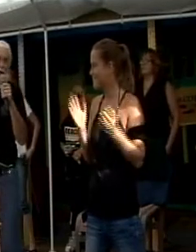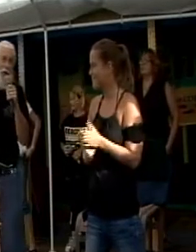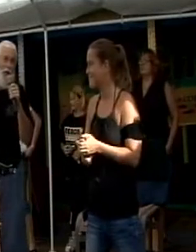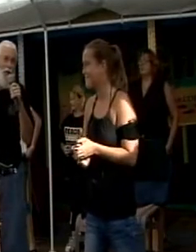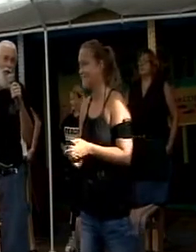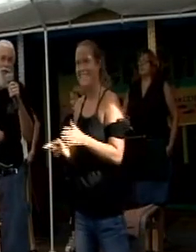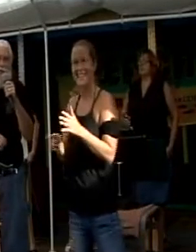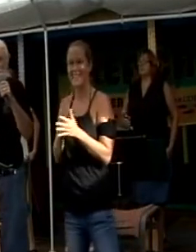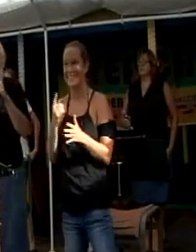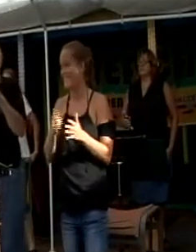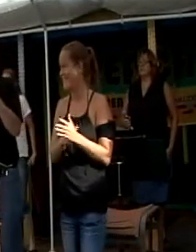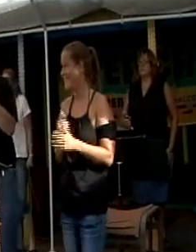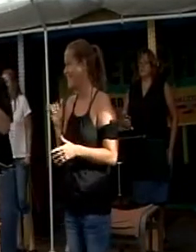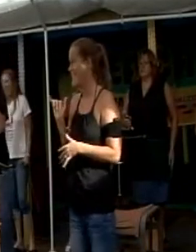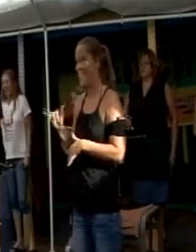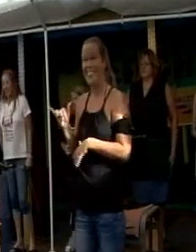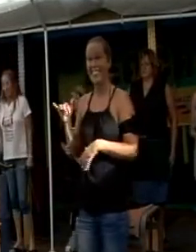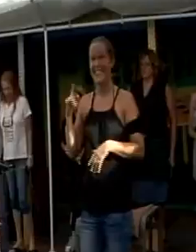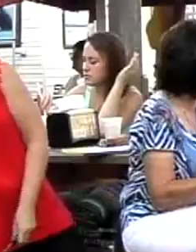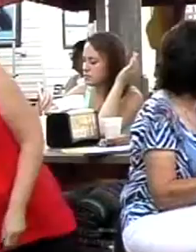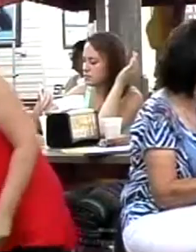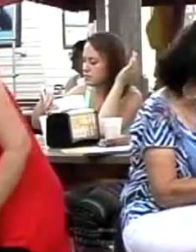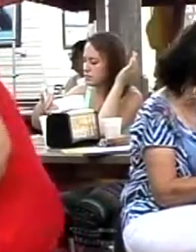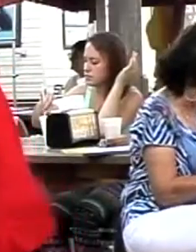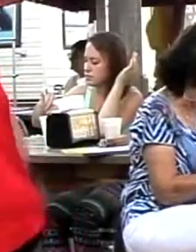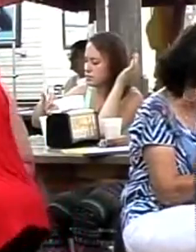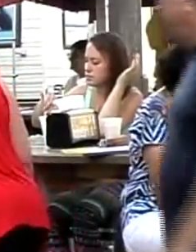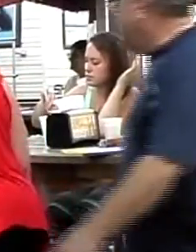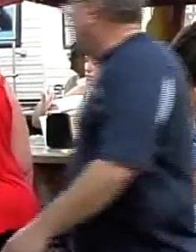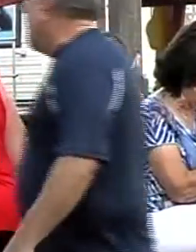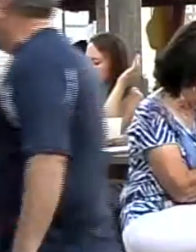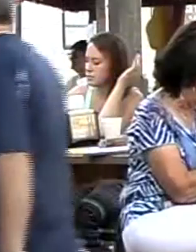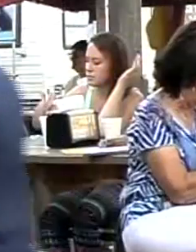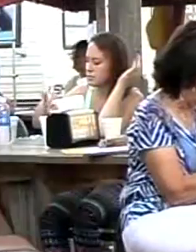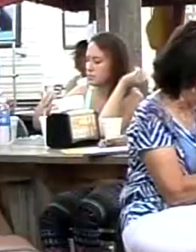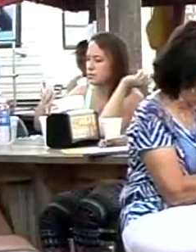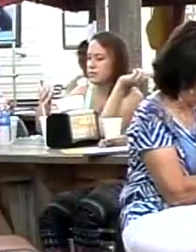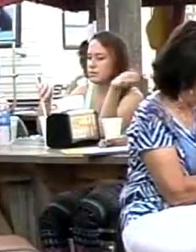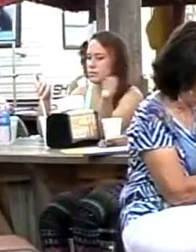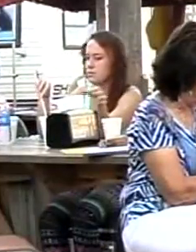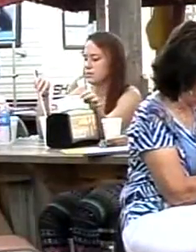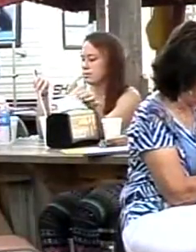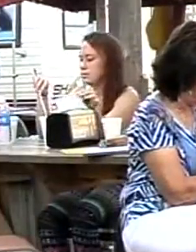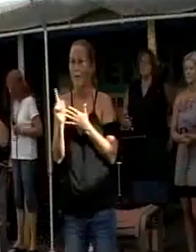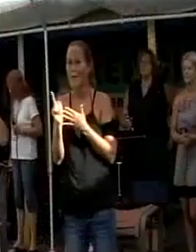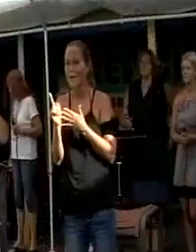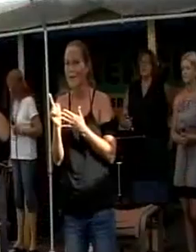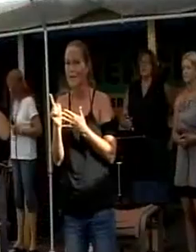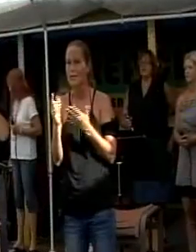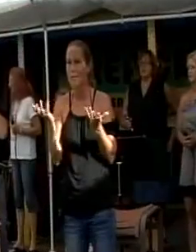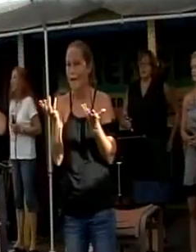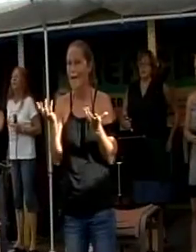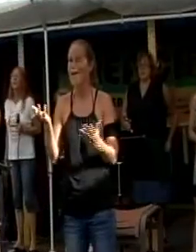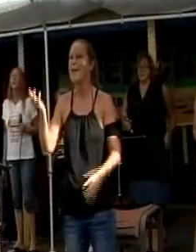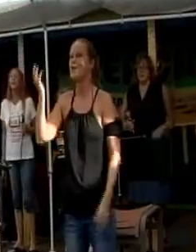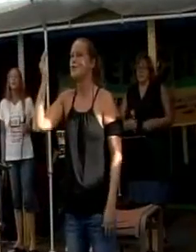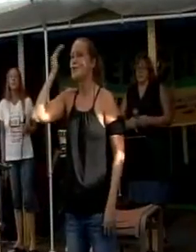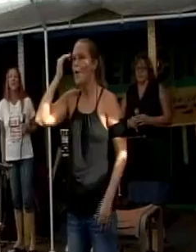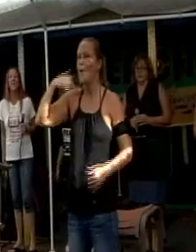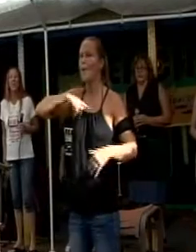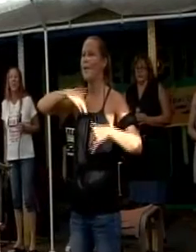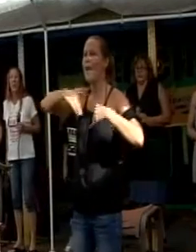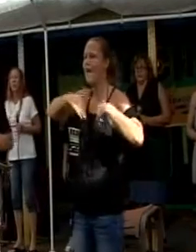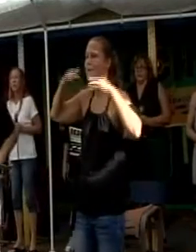Sometimes that's all the only way we make it through the week, right? That's knowing right. That there's hope. My Redeemer lives right